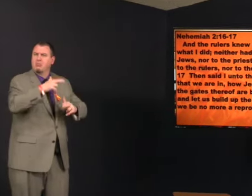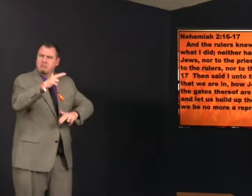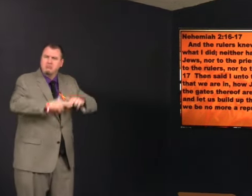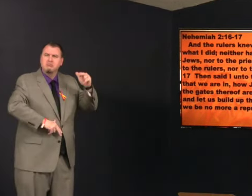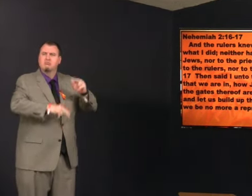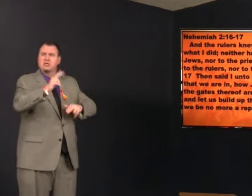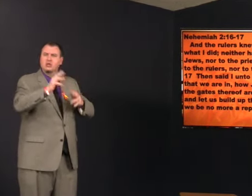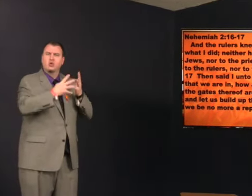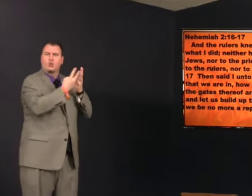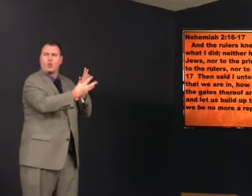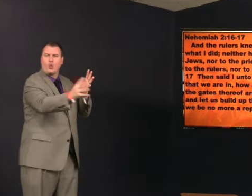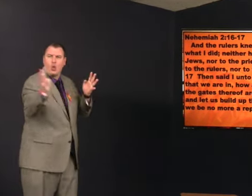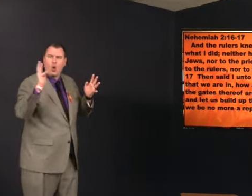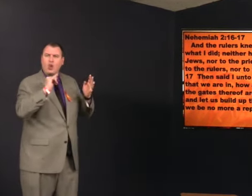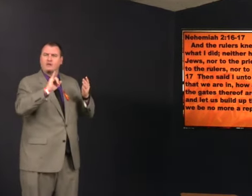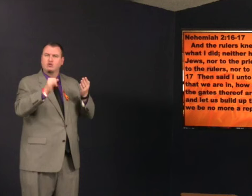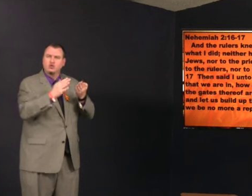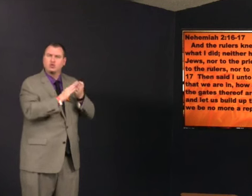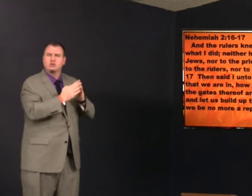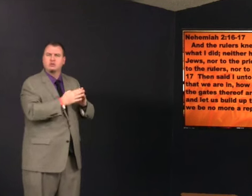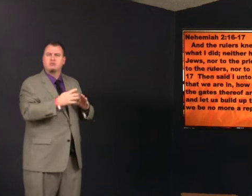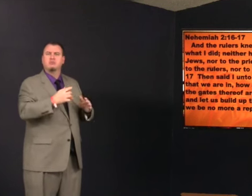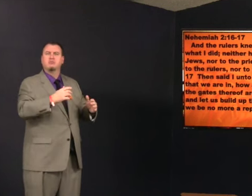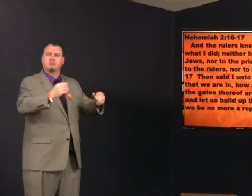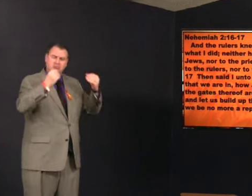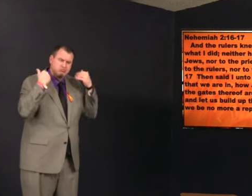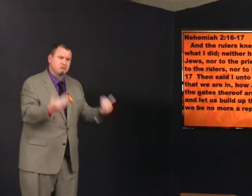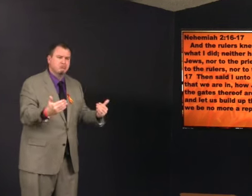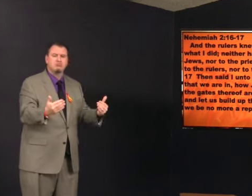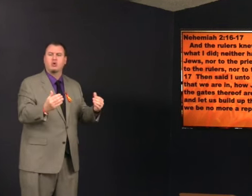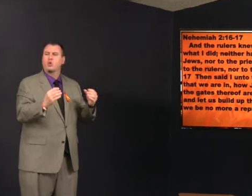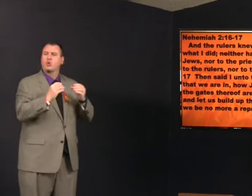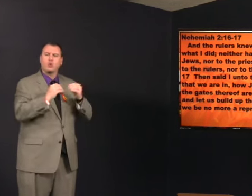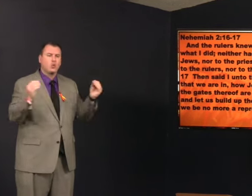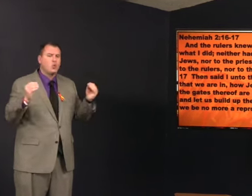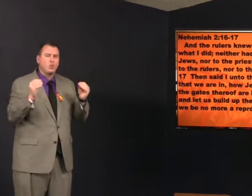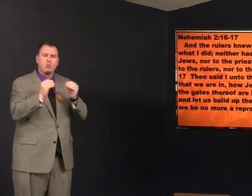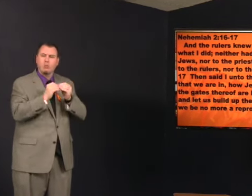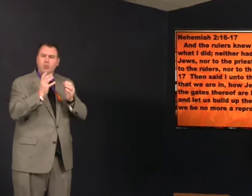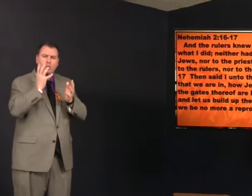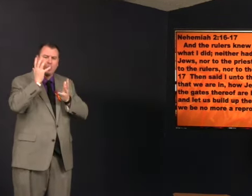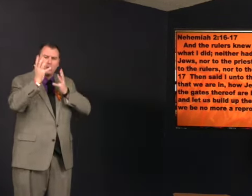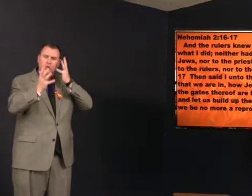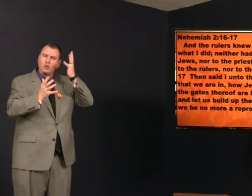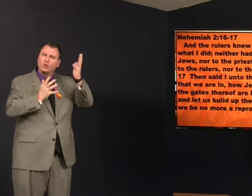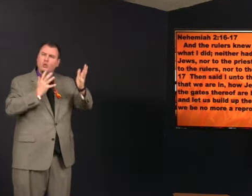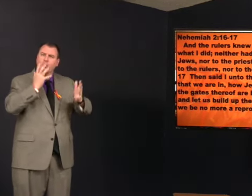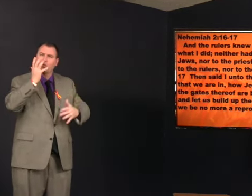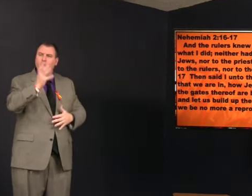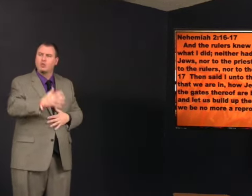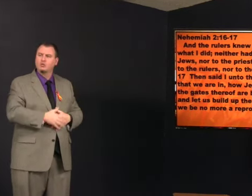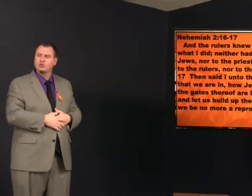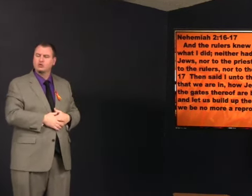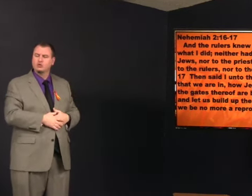let us build up the wall of Jerusalem, that we be no more a